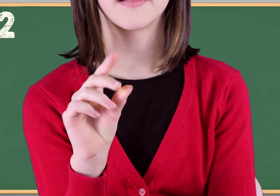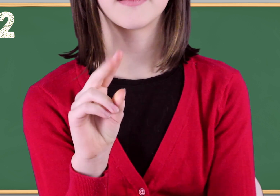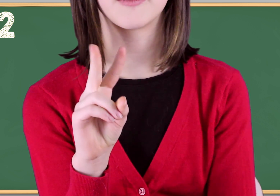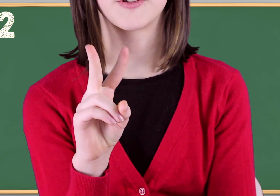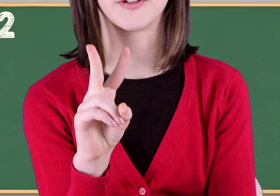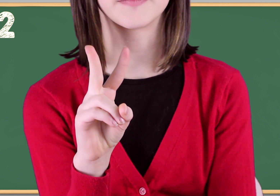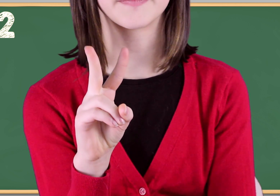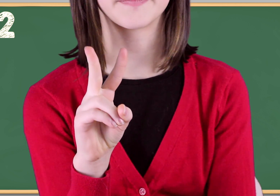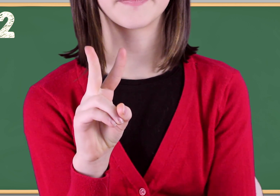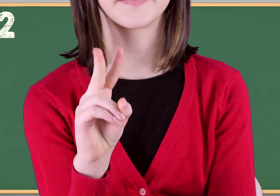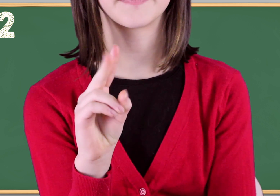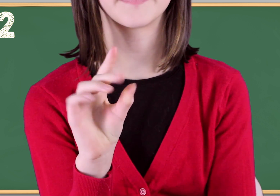82,